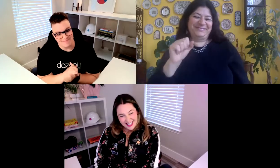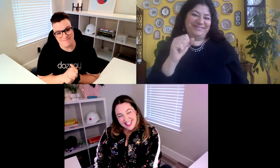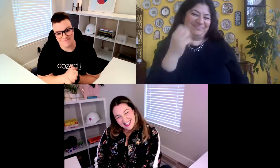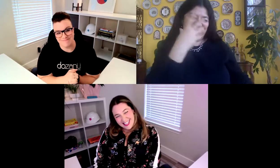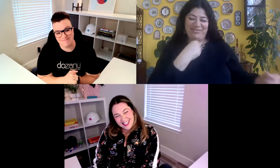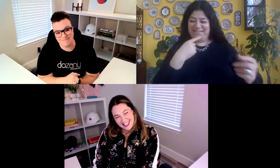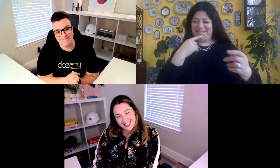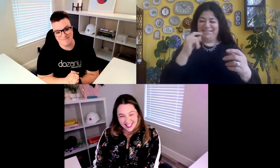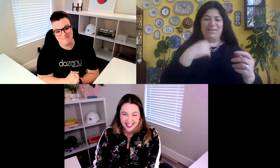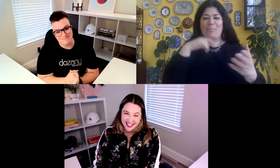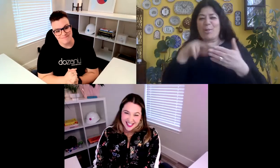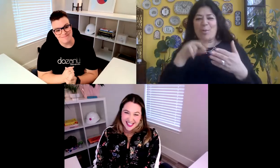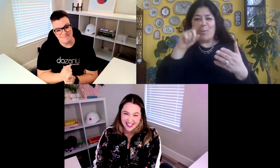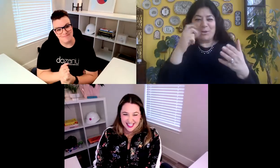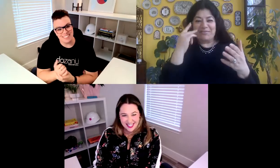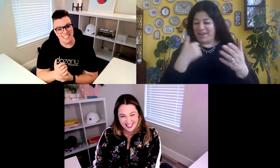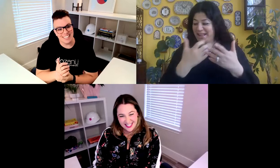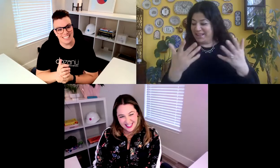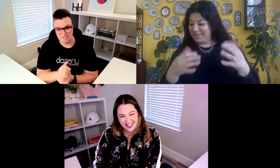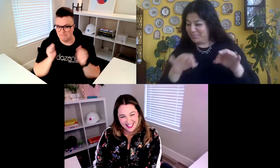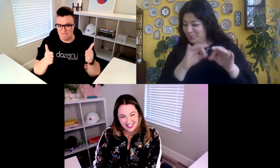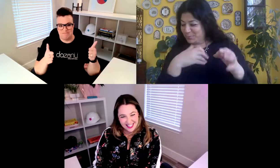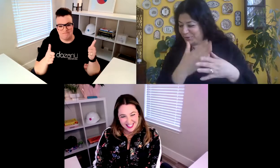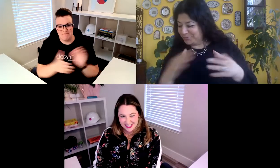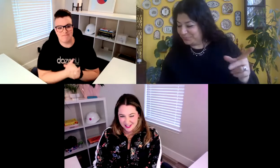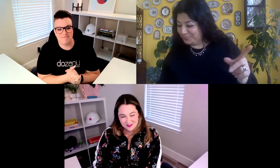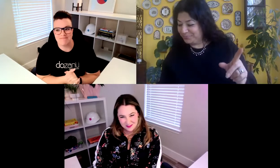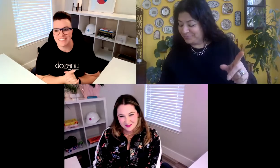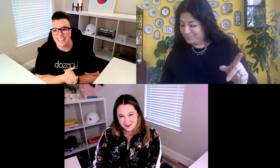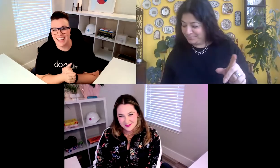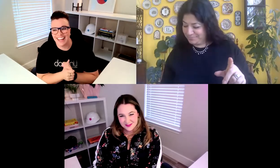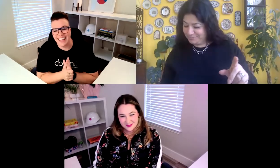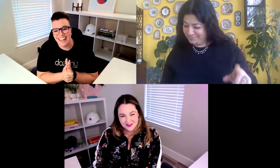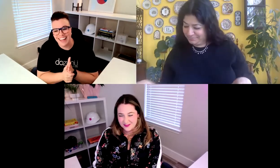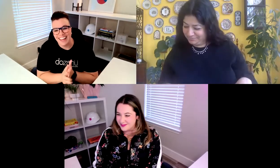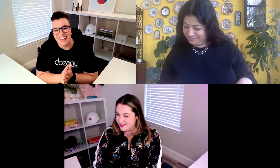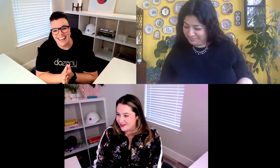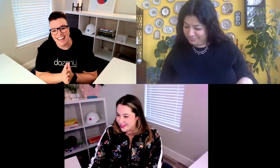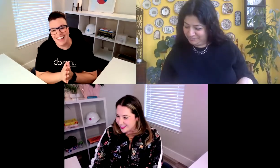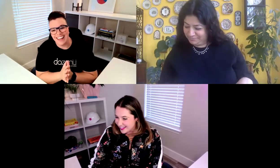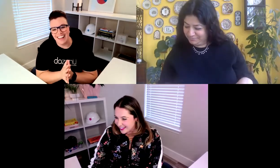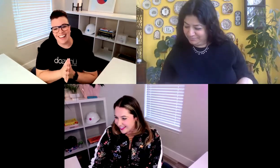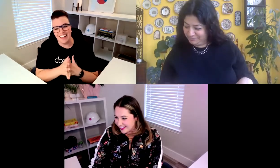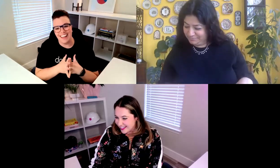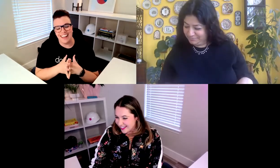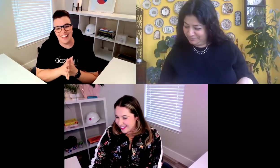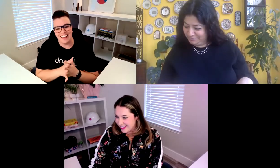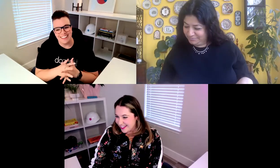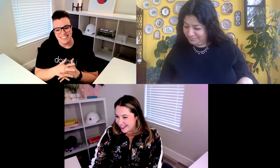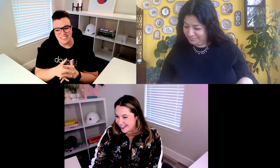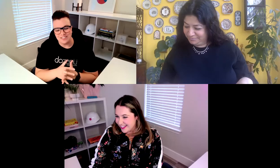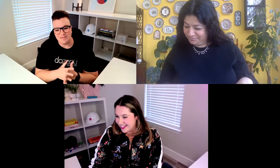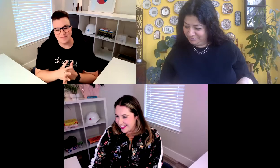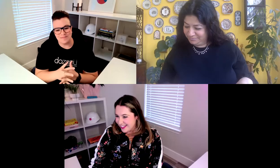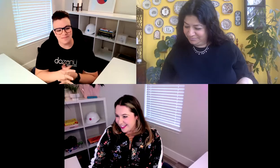Deaf Woman. This is Michelle. I love that. And this is Sophia. Yes, you know what? I have to look at one more thing here I wanted to share with